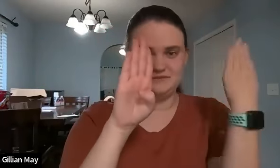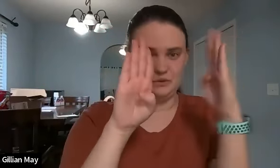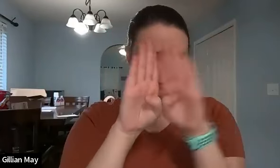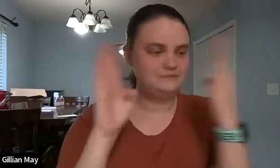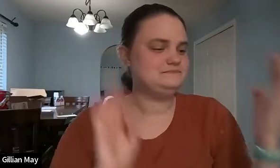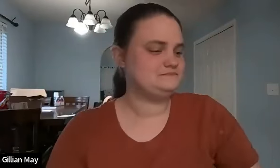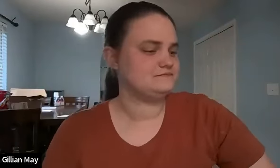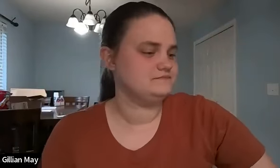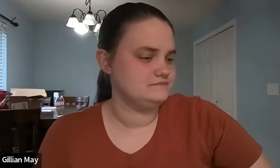Door.